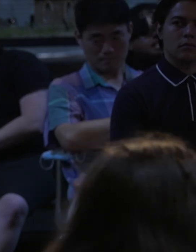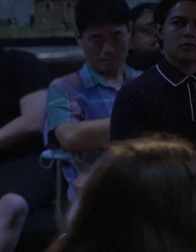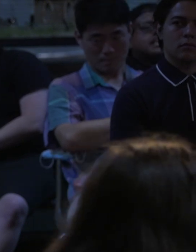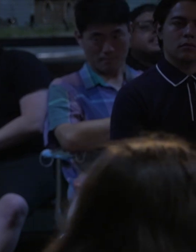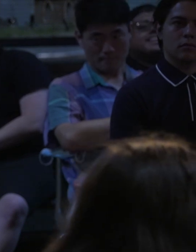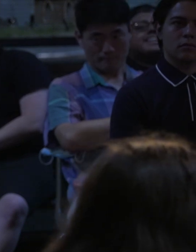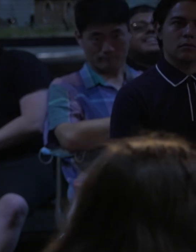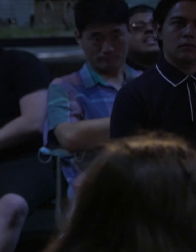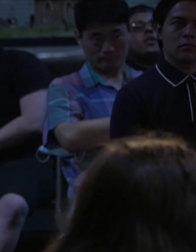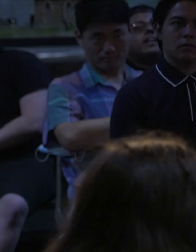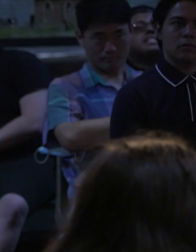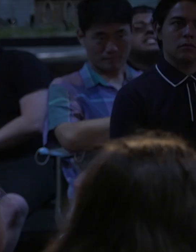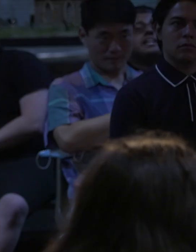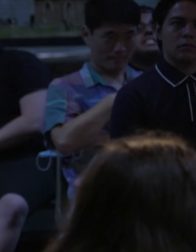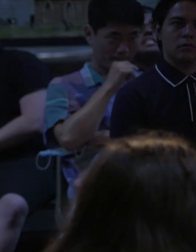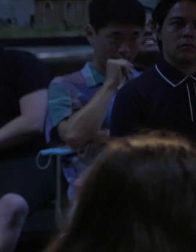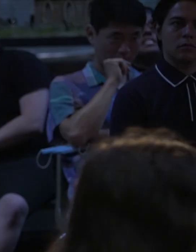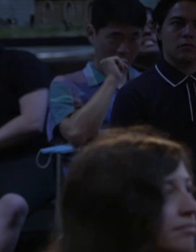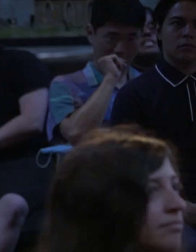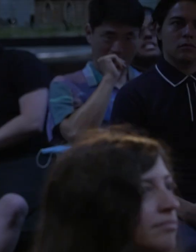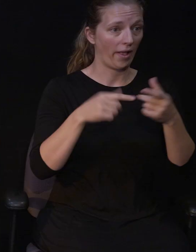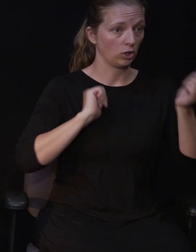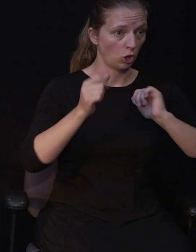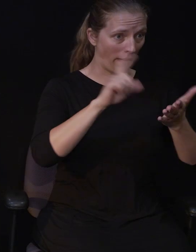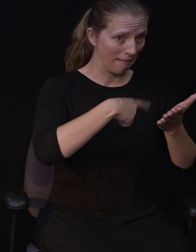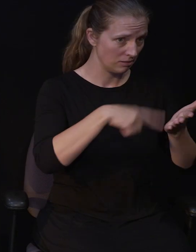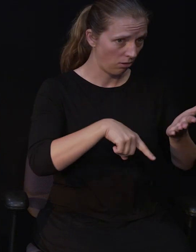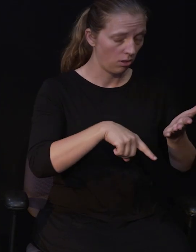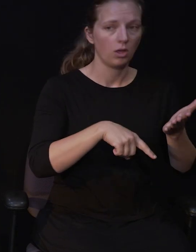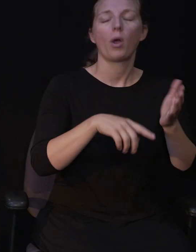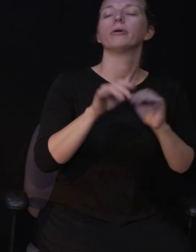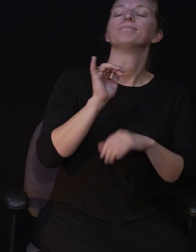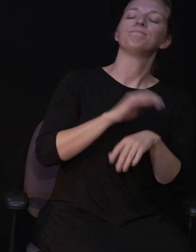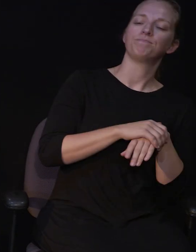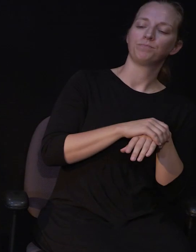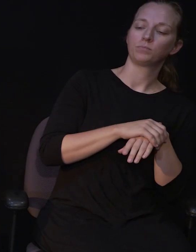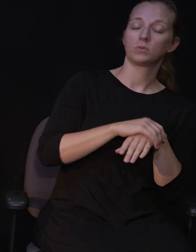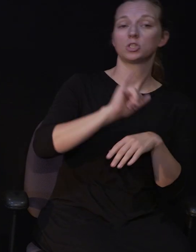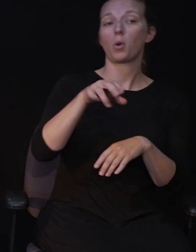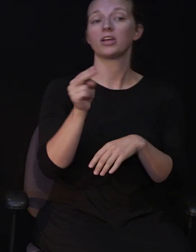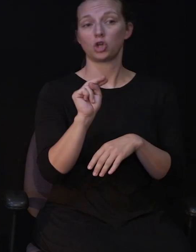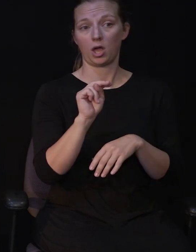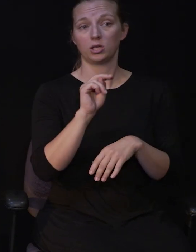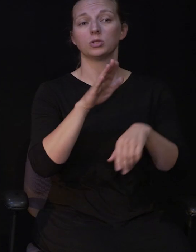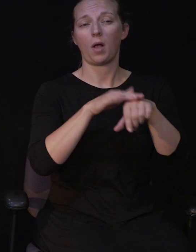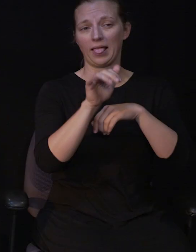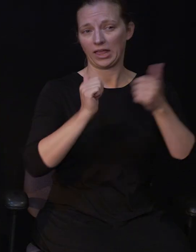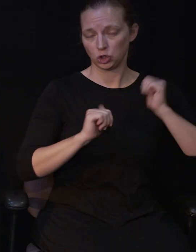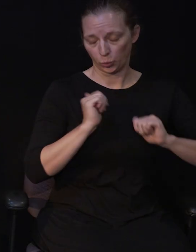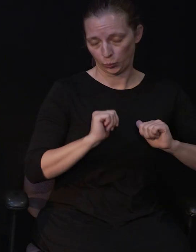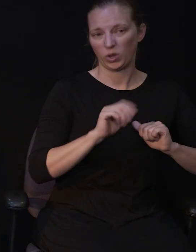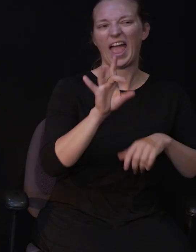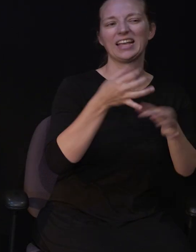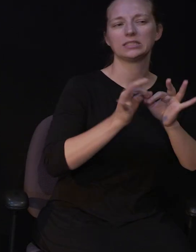you guys shocked when you guys got canceled? Well, the thing is that, so John was on 8 Simple Rules, and